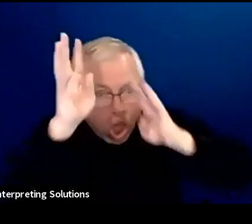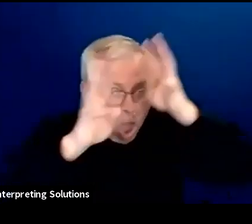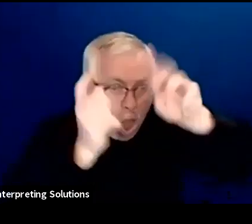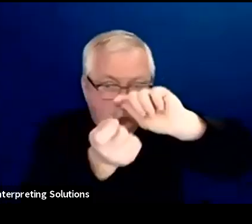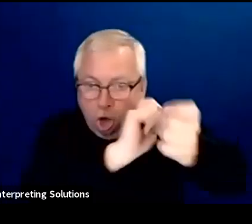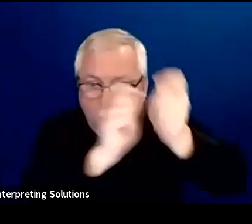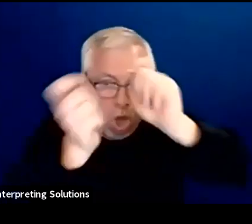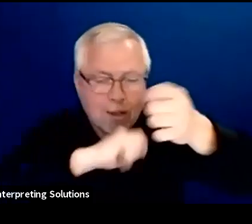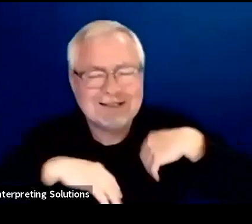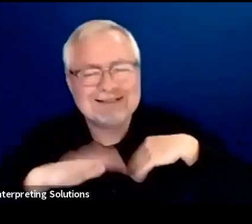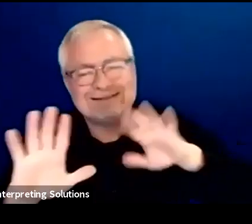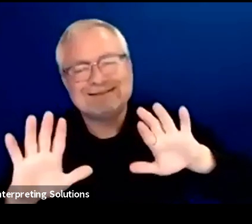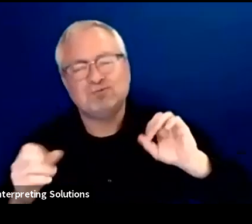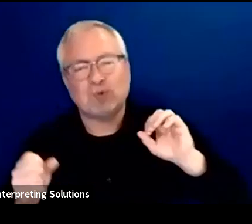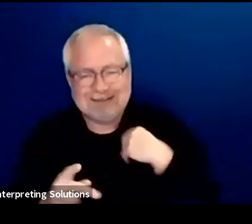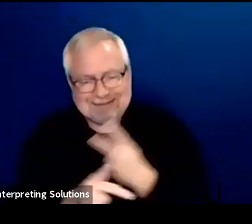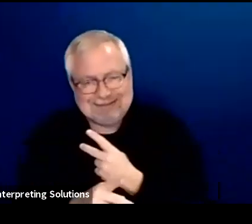me know if we can go longer.